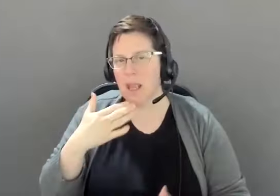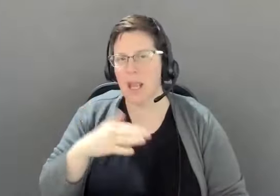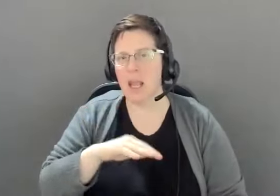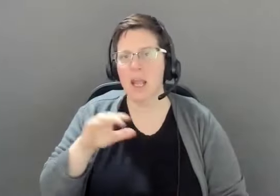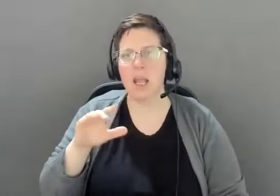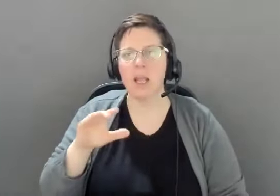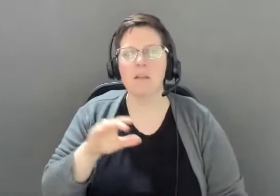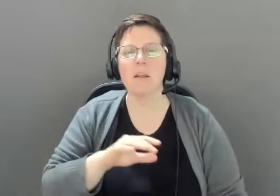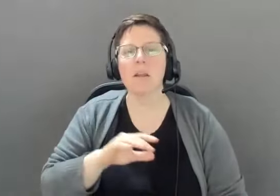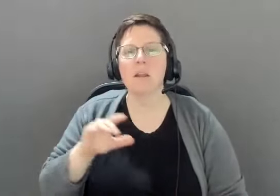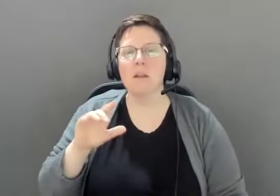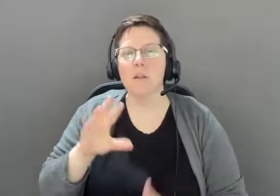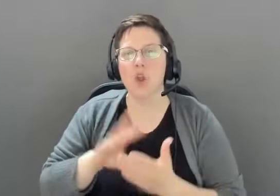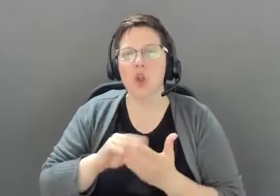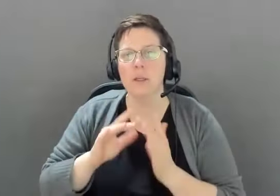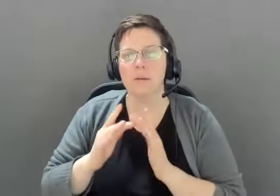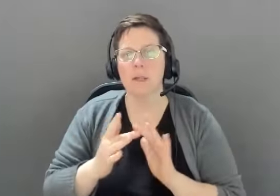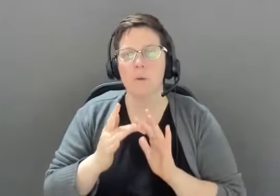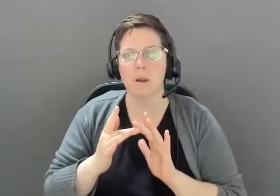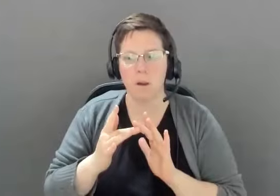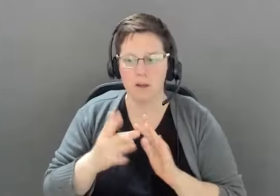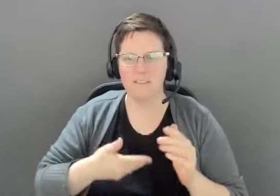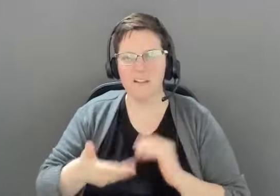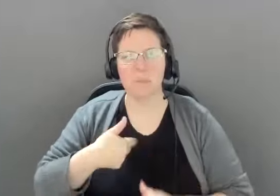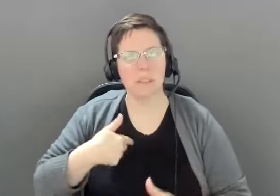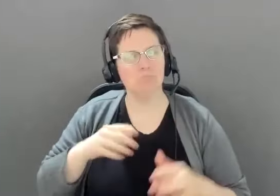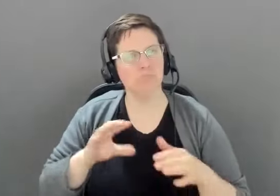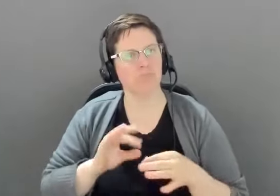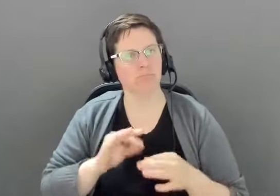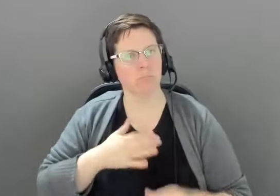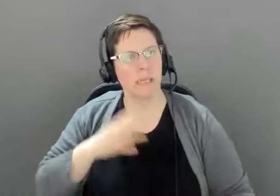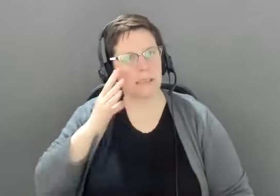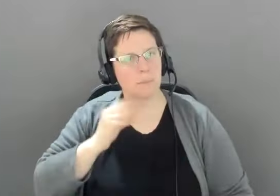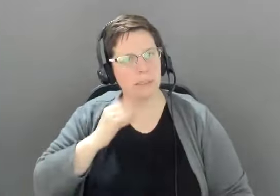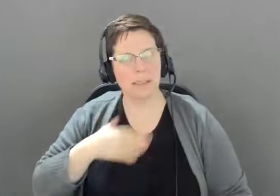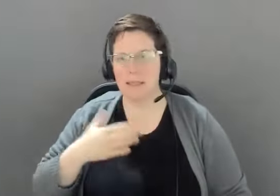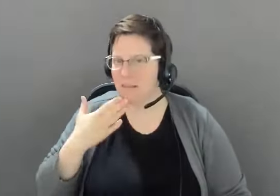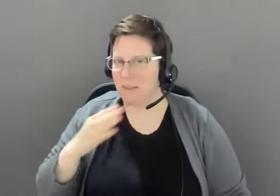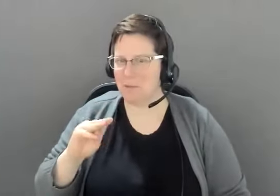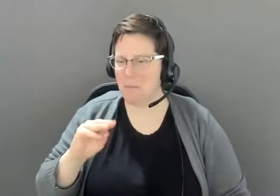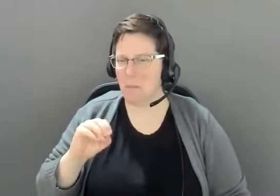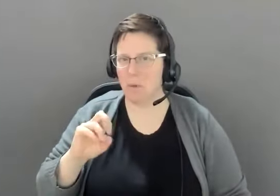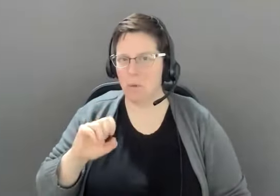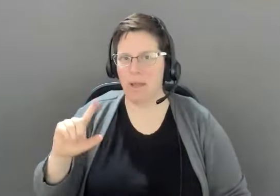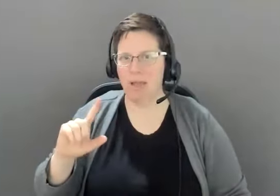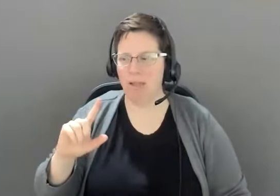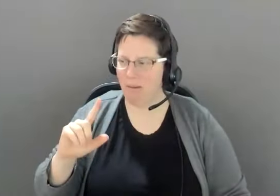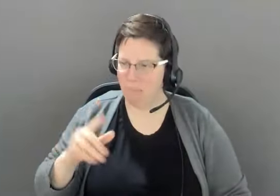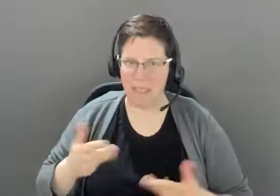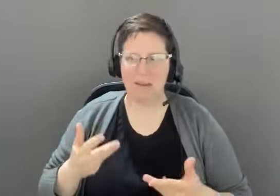here to speak about our journey to Ottawa. And thank you, Morrell, for co-hosting this with me. I'm excited to be here.